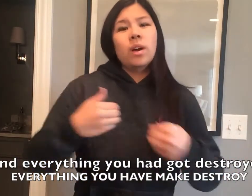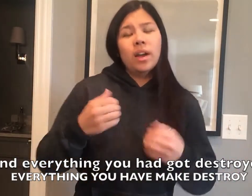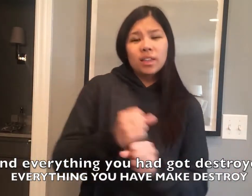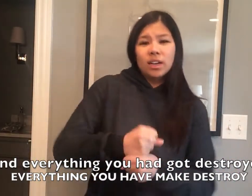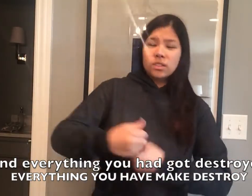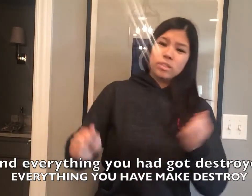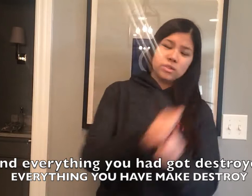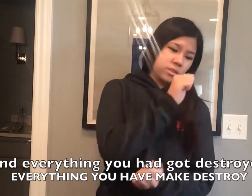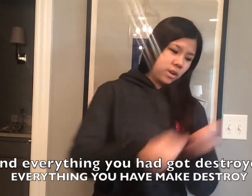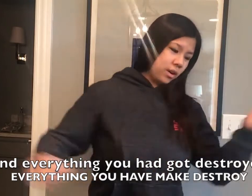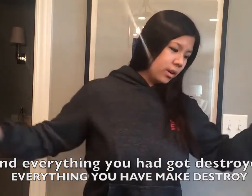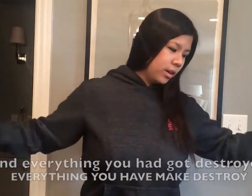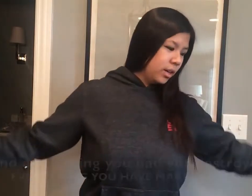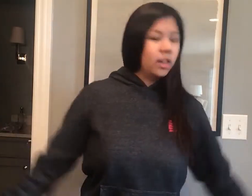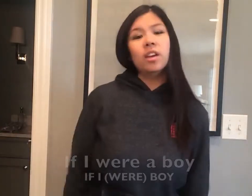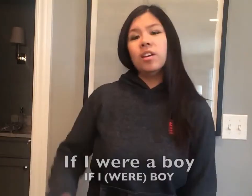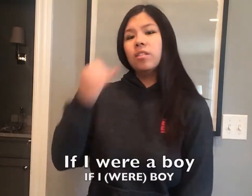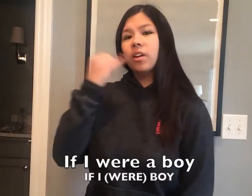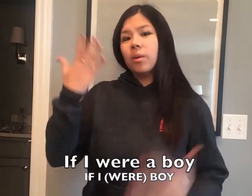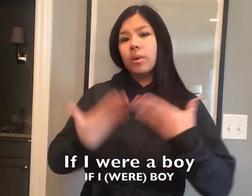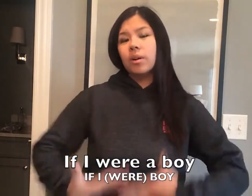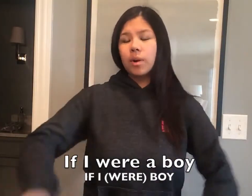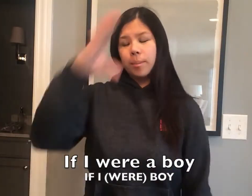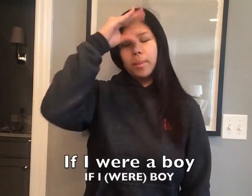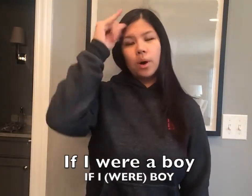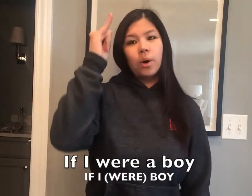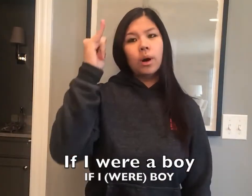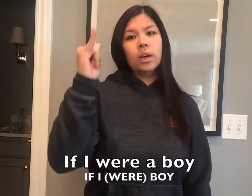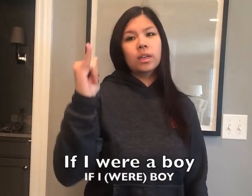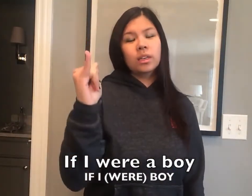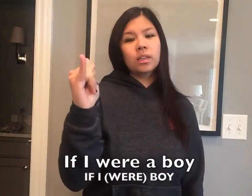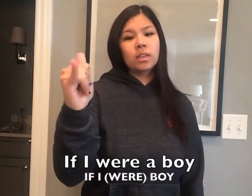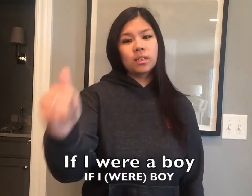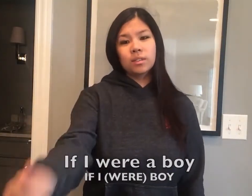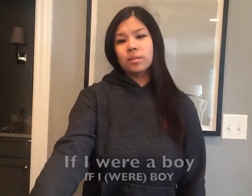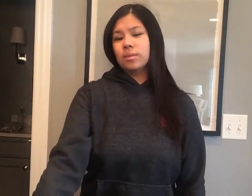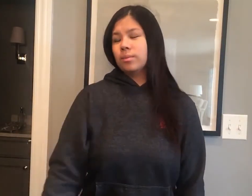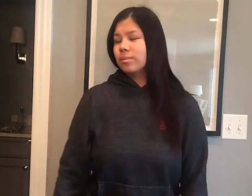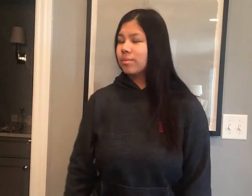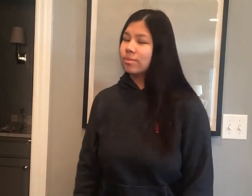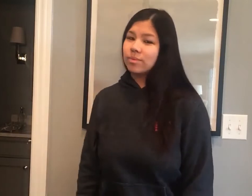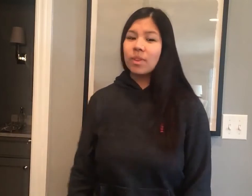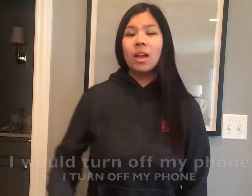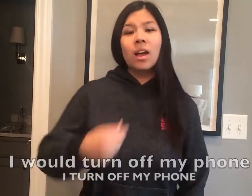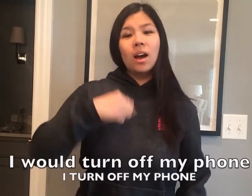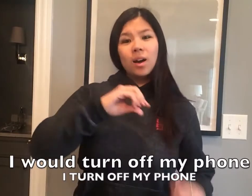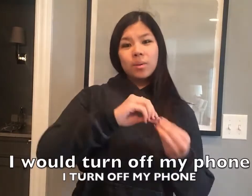had got destroyed If I were a boy, I would